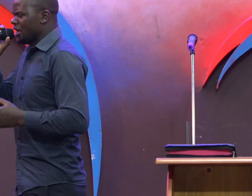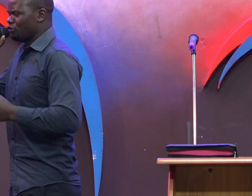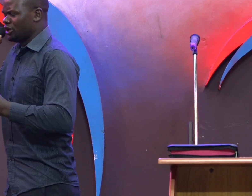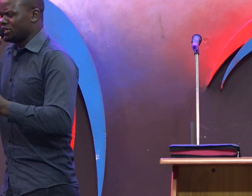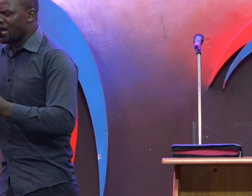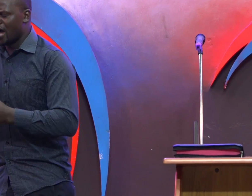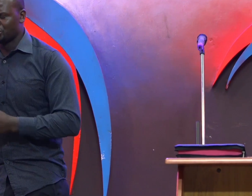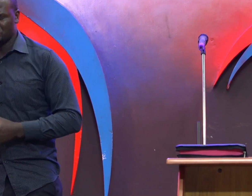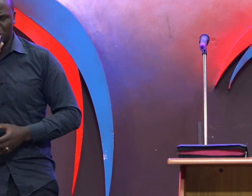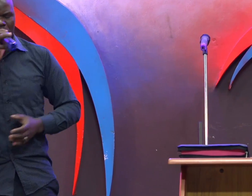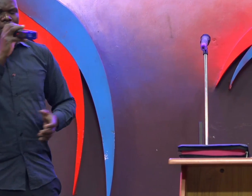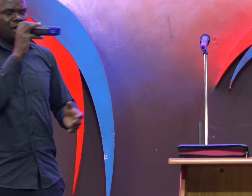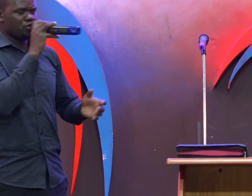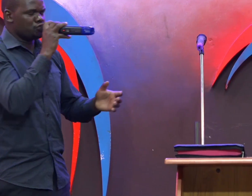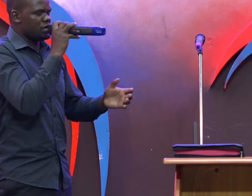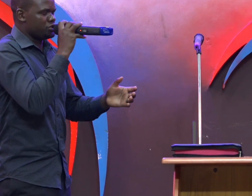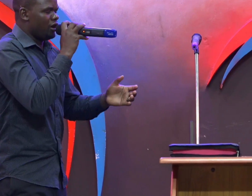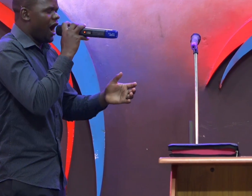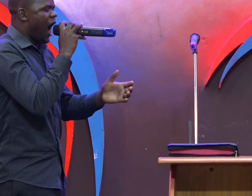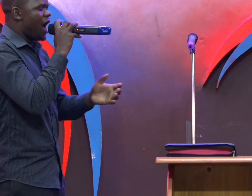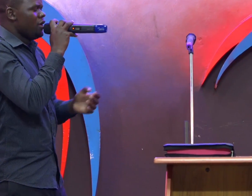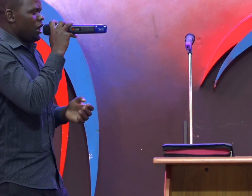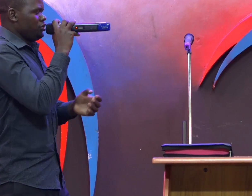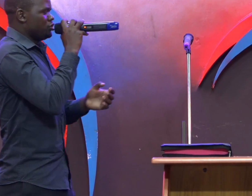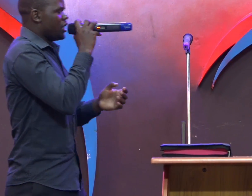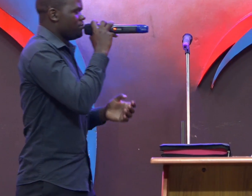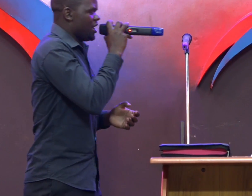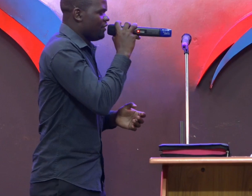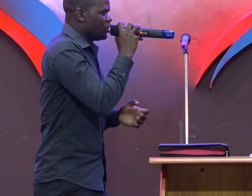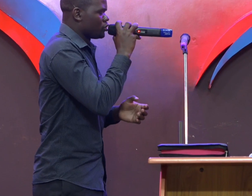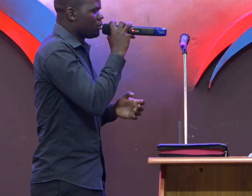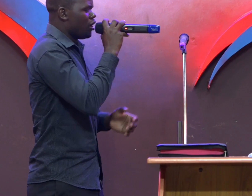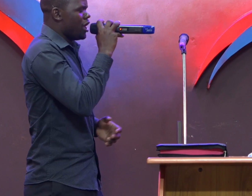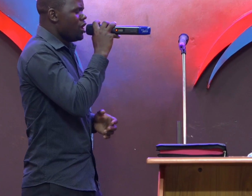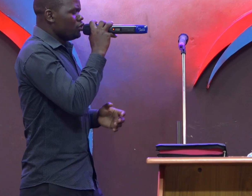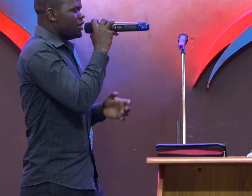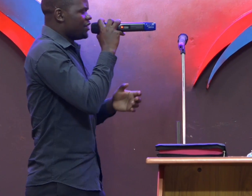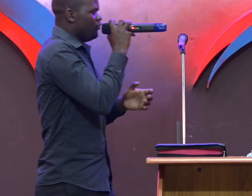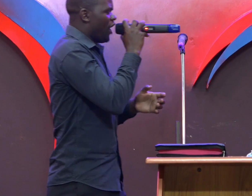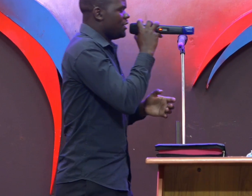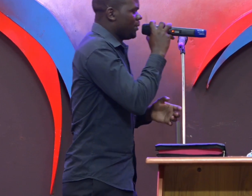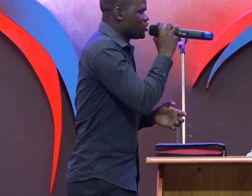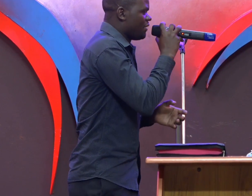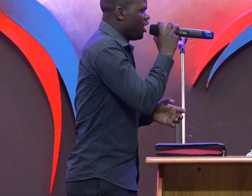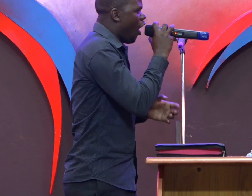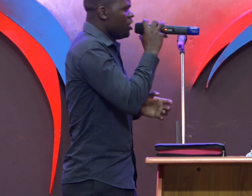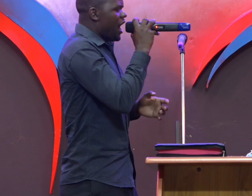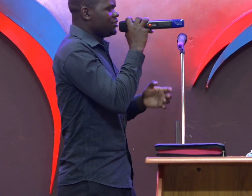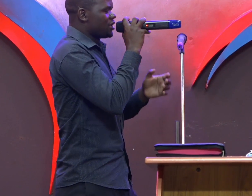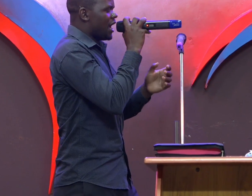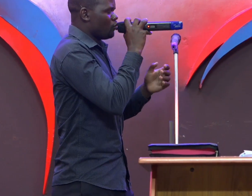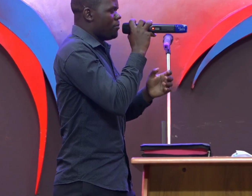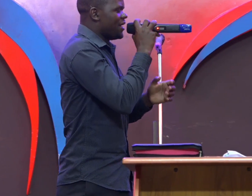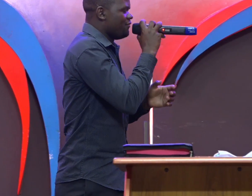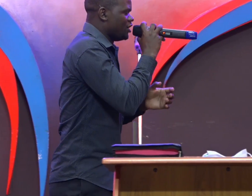glory, that you lead us unto. May you stretch your heart. But you take me, Heavenly King of glory, to that divine place, Heavenly Lord,